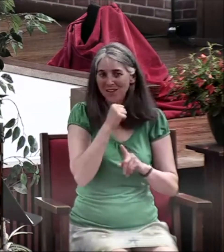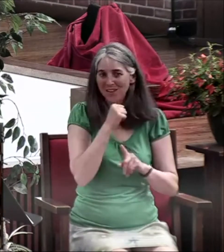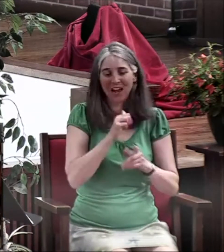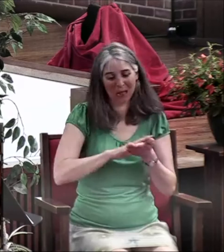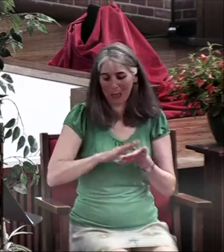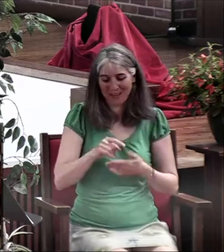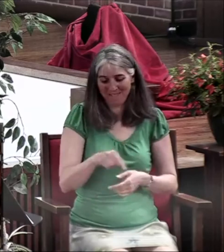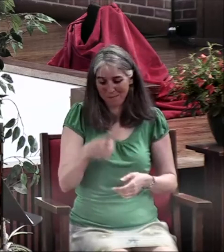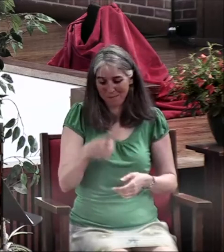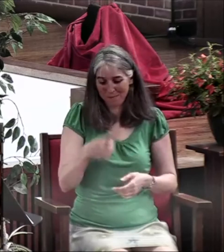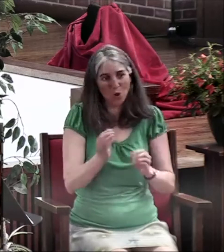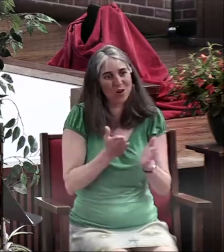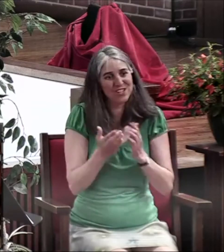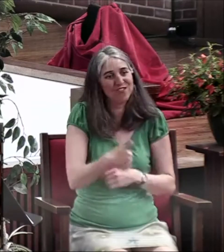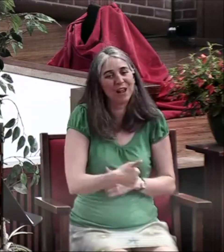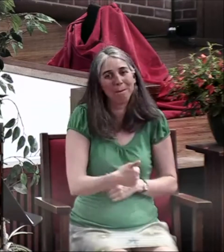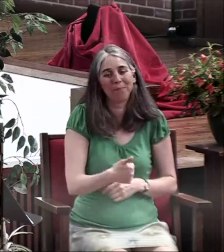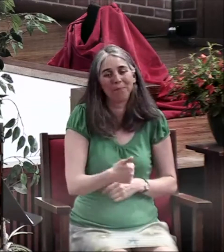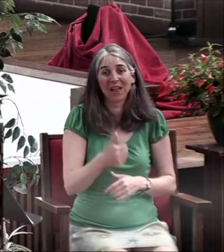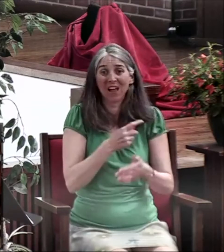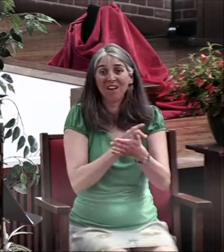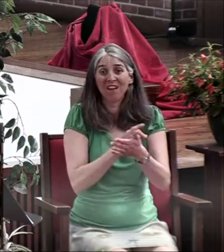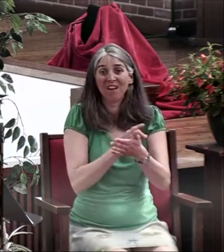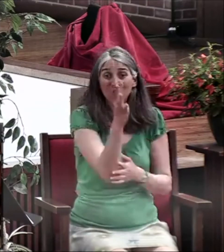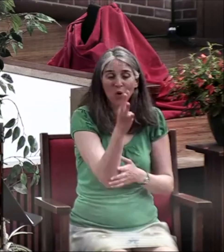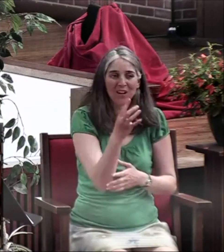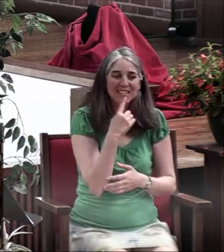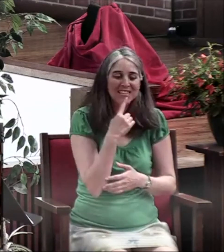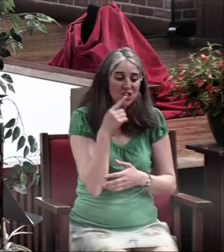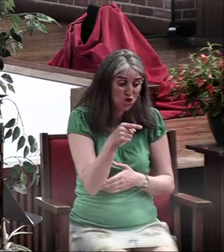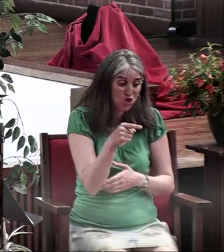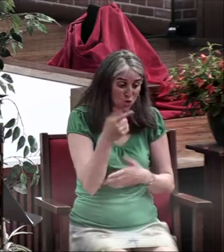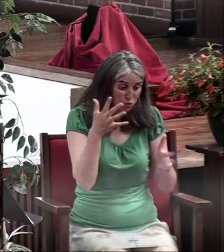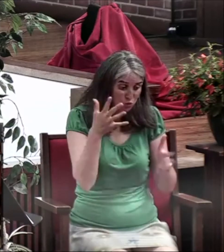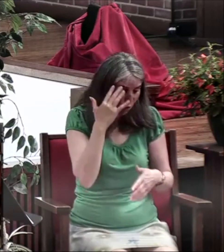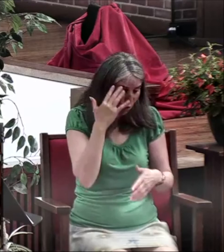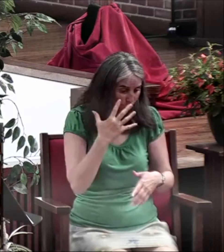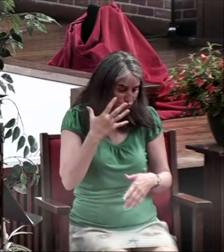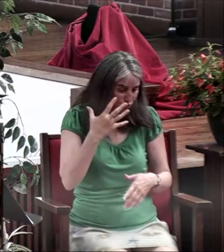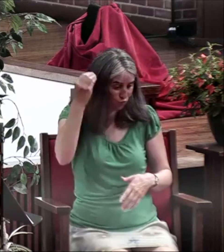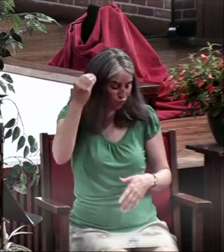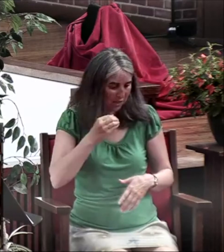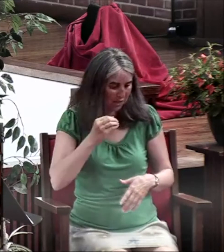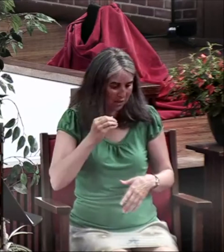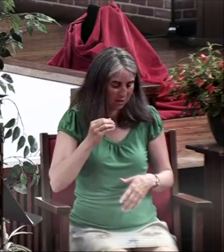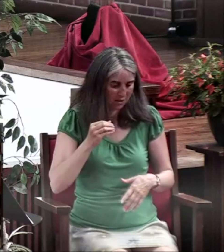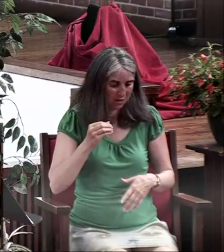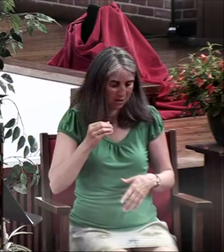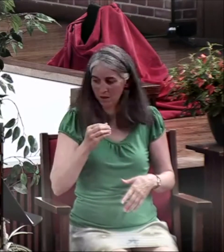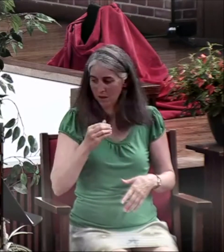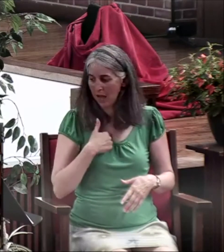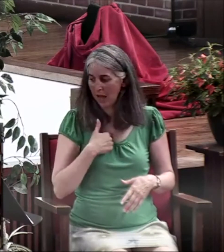And so in verse 4, he tells them, he says, "You know the way to the place where I'm going." Now, this is an